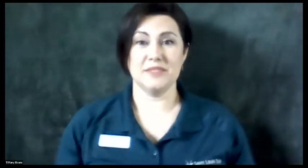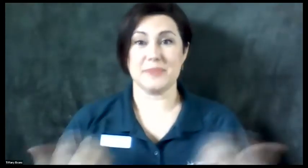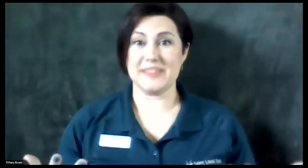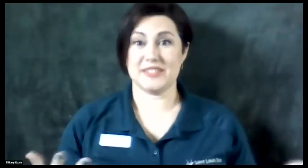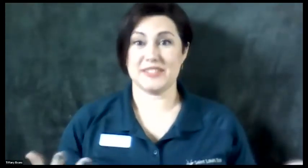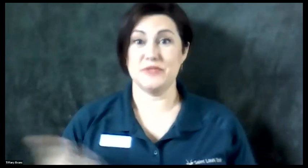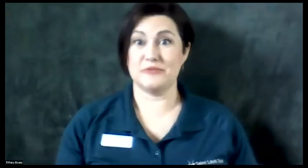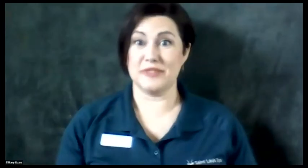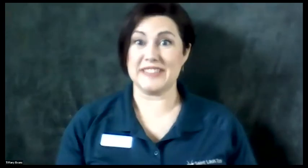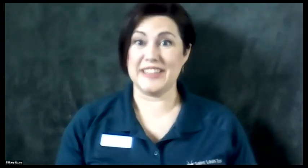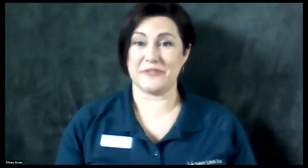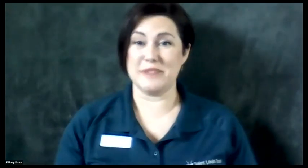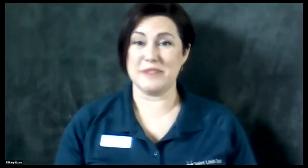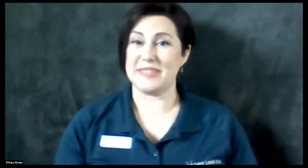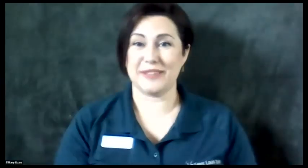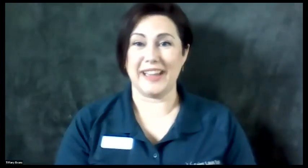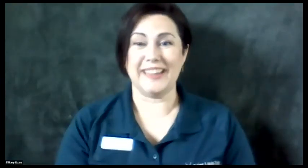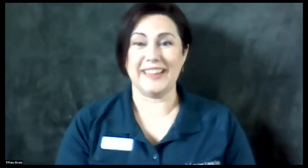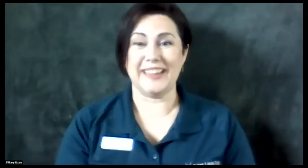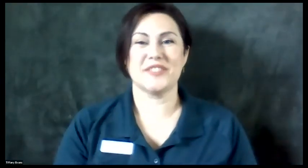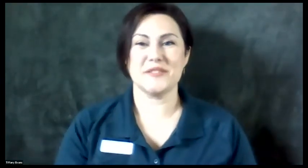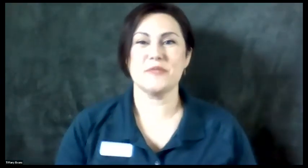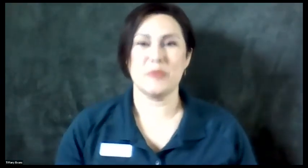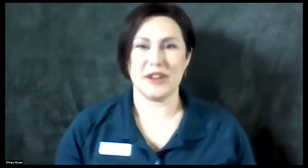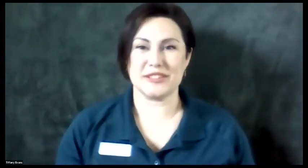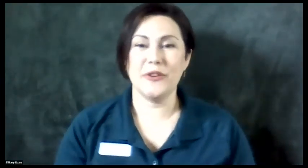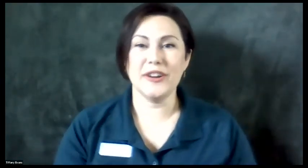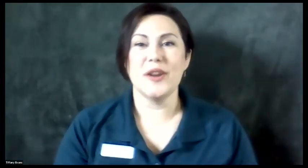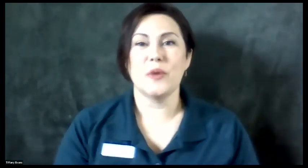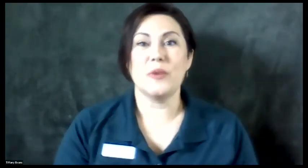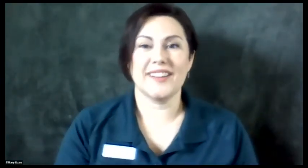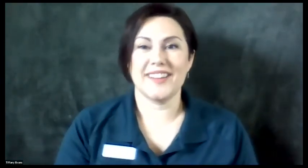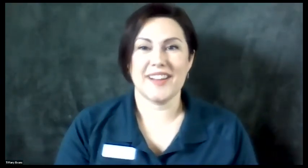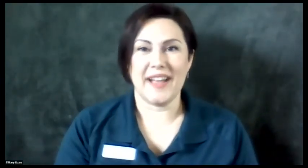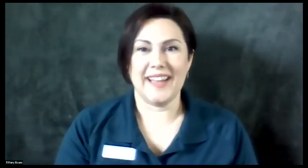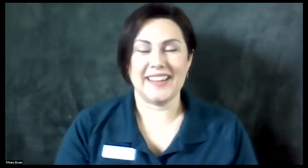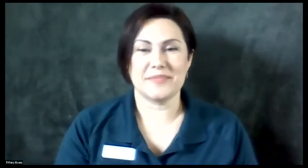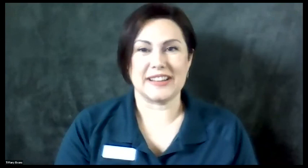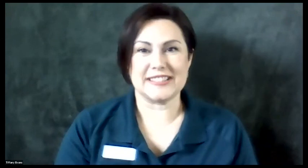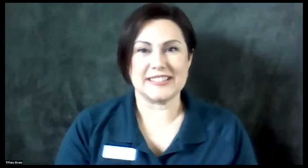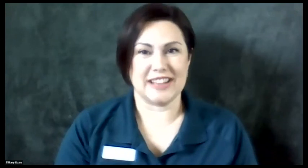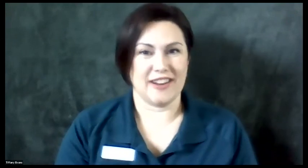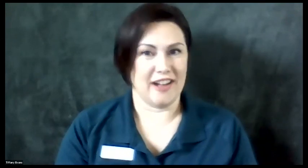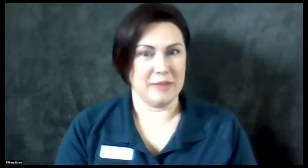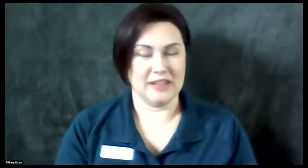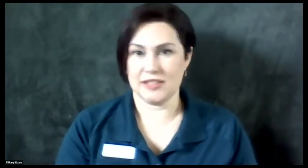be some new ones at the end for you, but that's okay. For those of you who've been watching before, we are going to go ahead and practice the entire alphabet. So